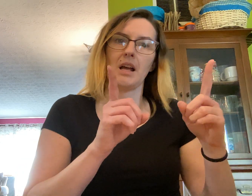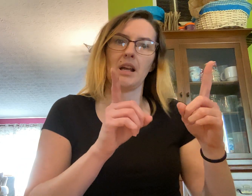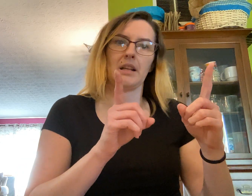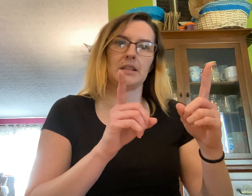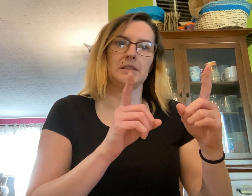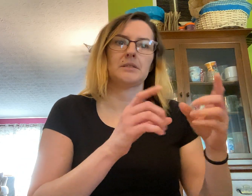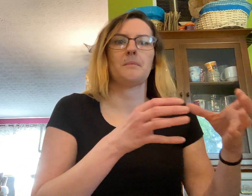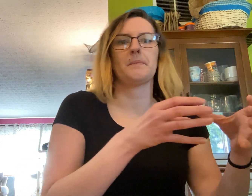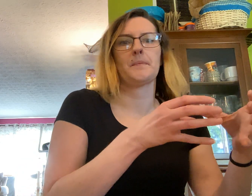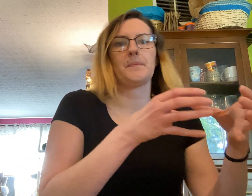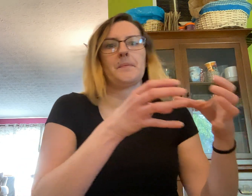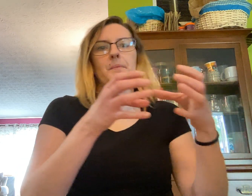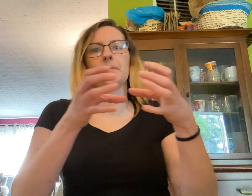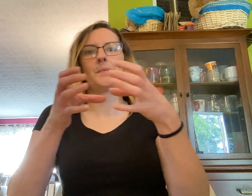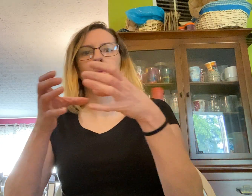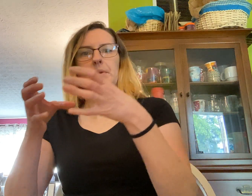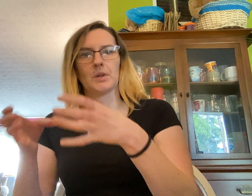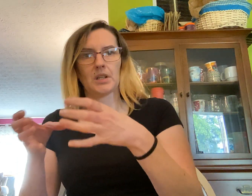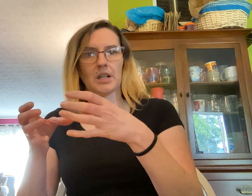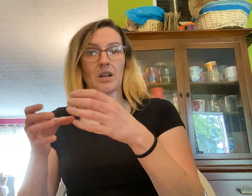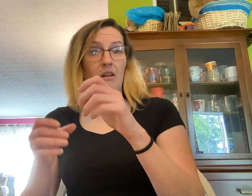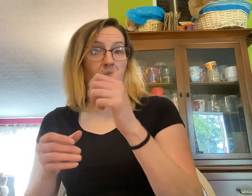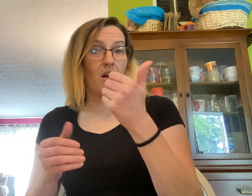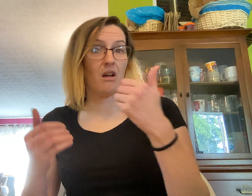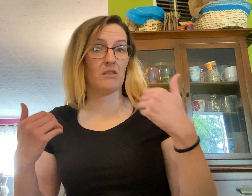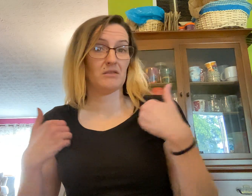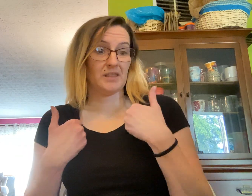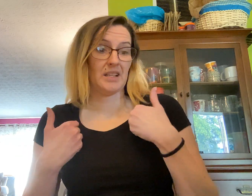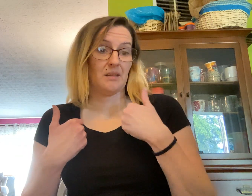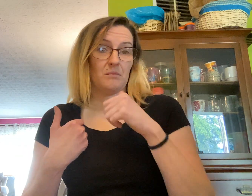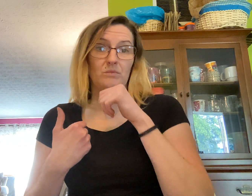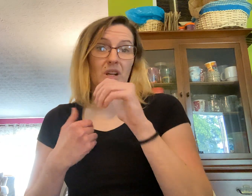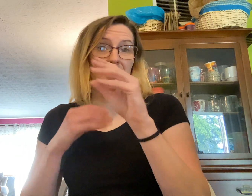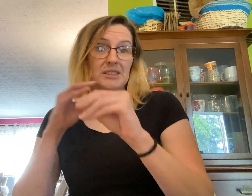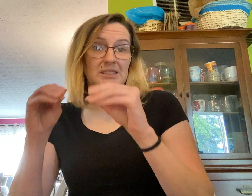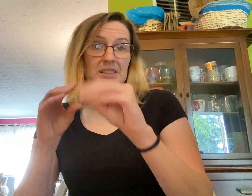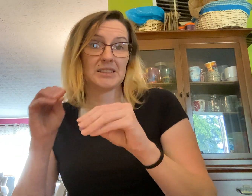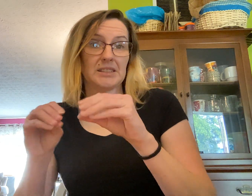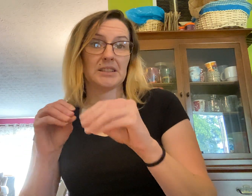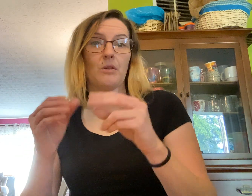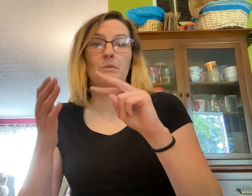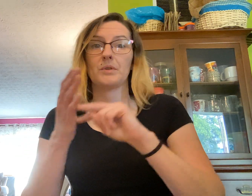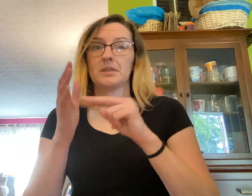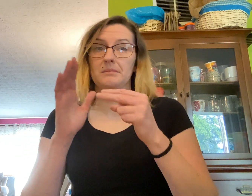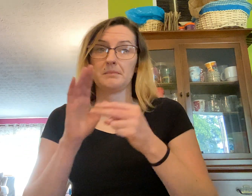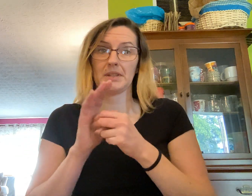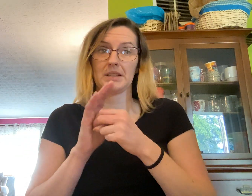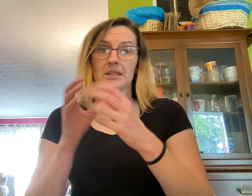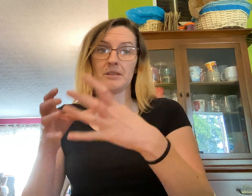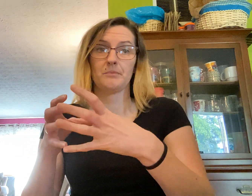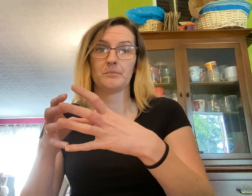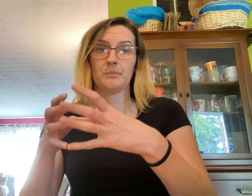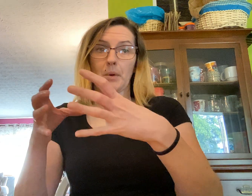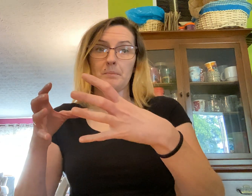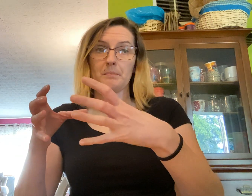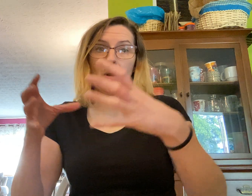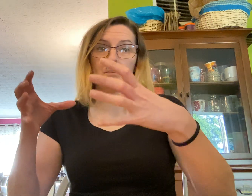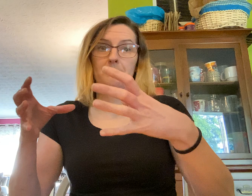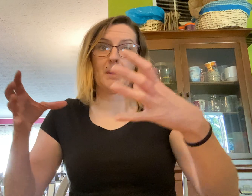to keep it under control. So their populations can just explode, which is what